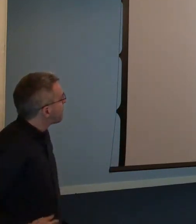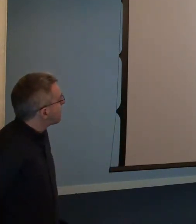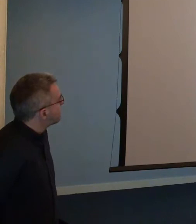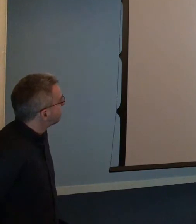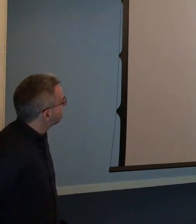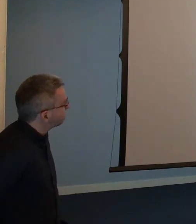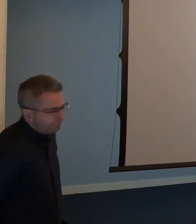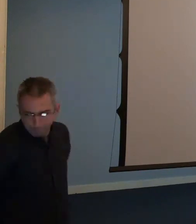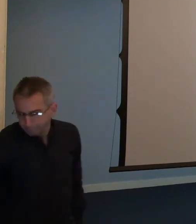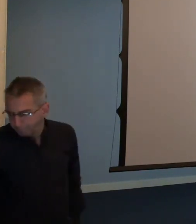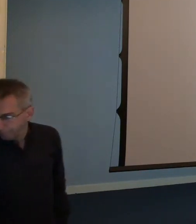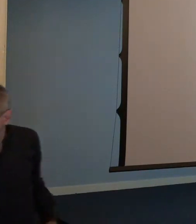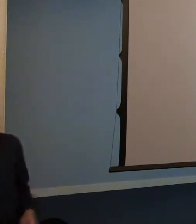I'll let you read this.